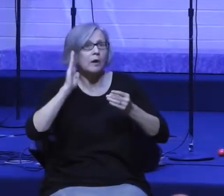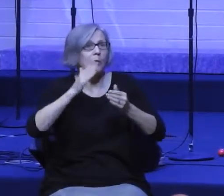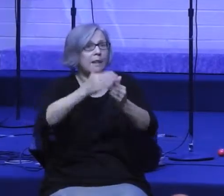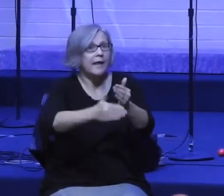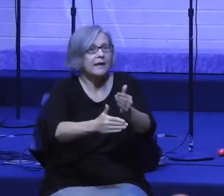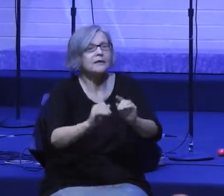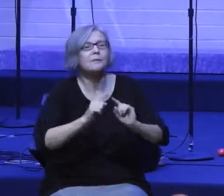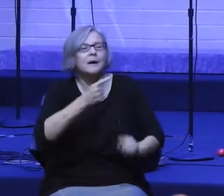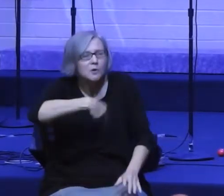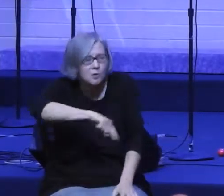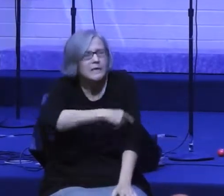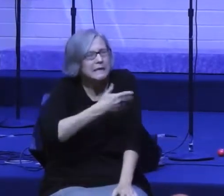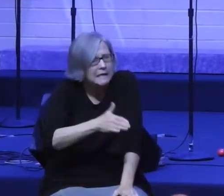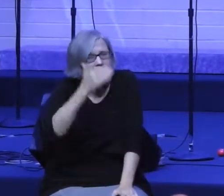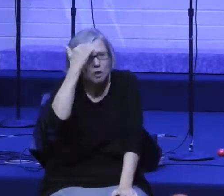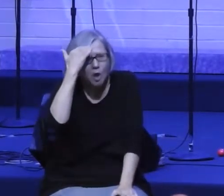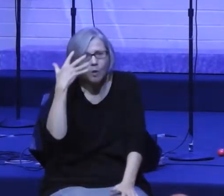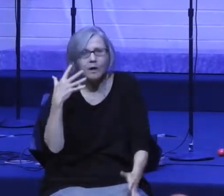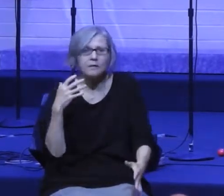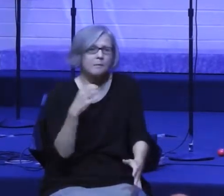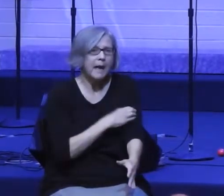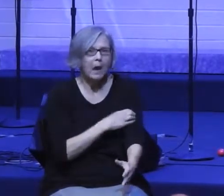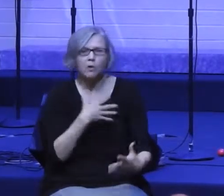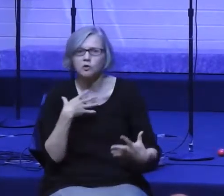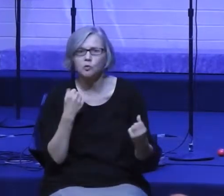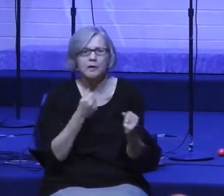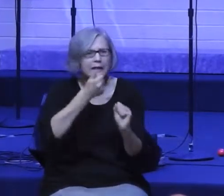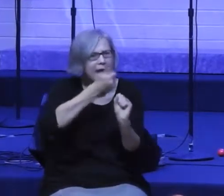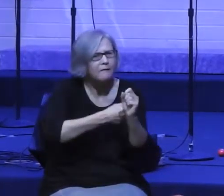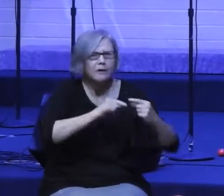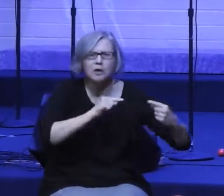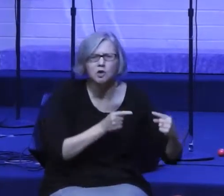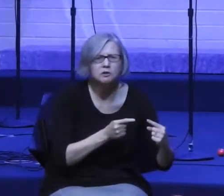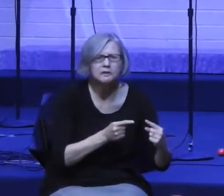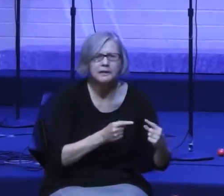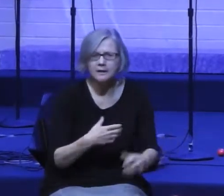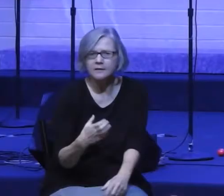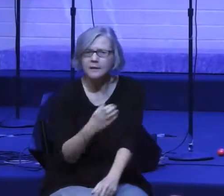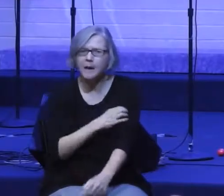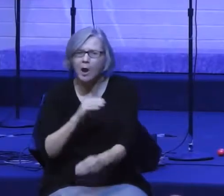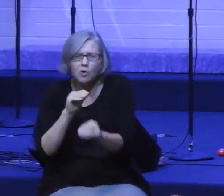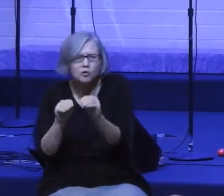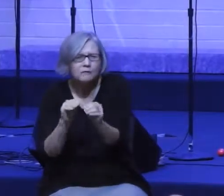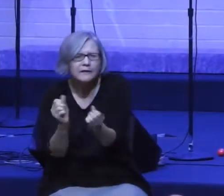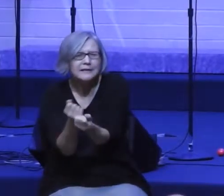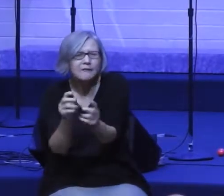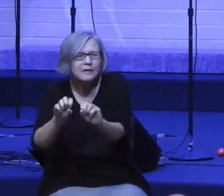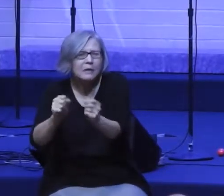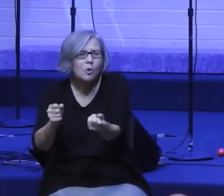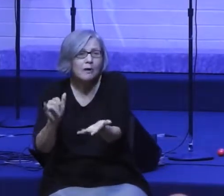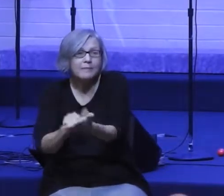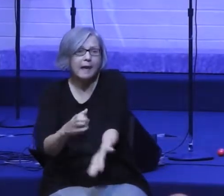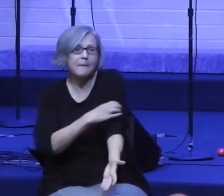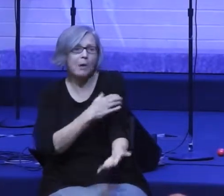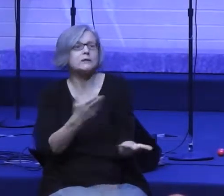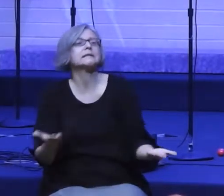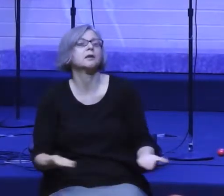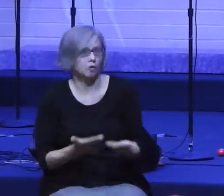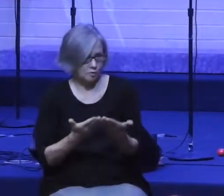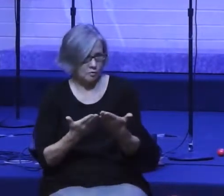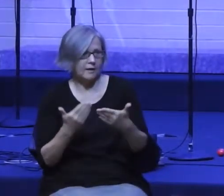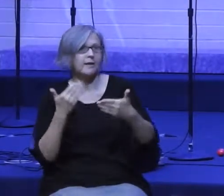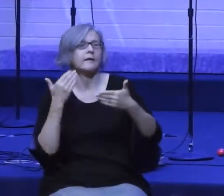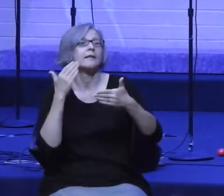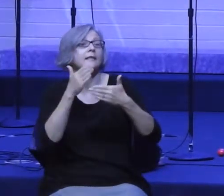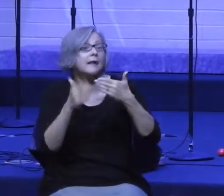the end is near, what he means is the Messiah has come. And even though we don't know exactly how this